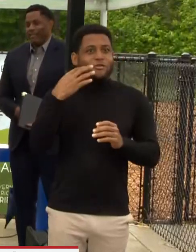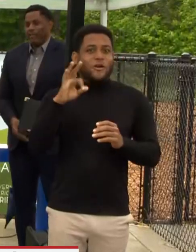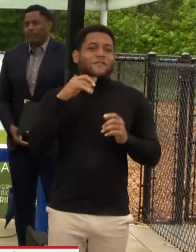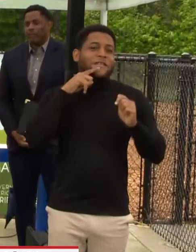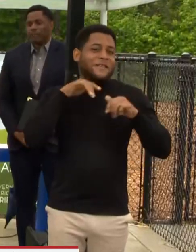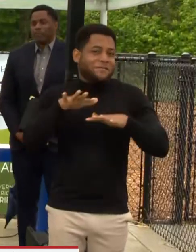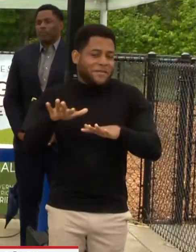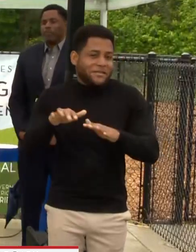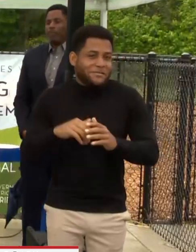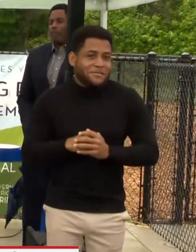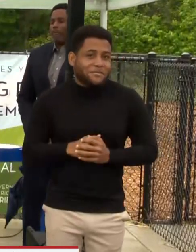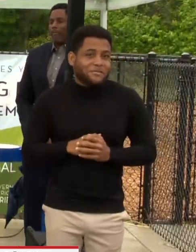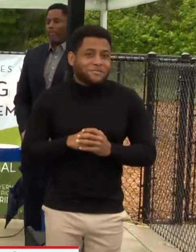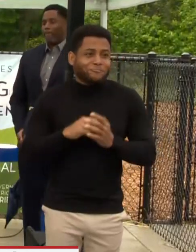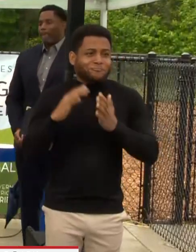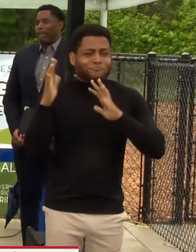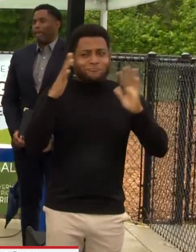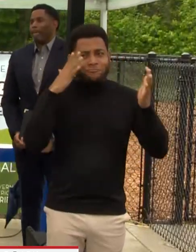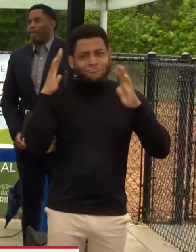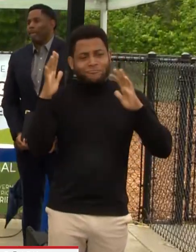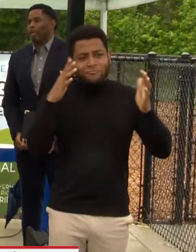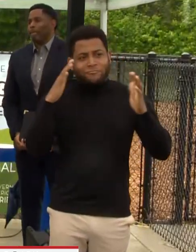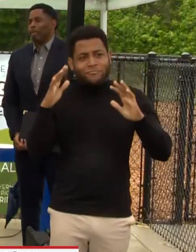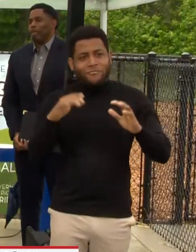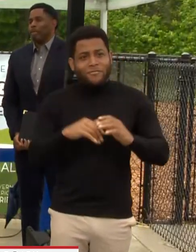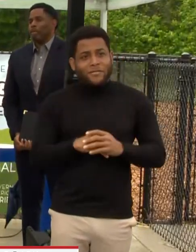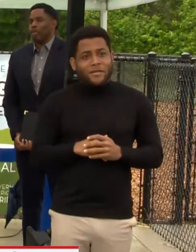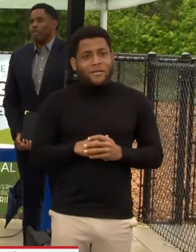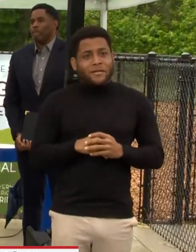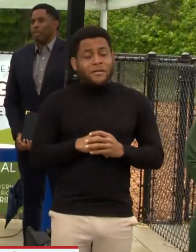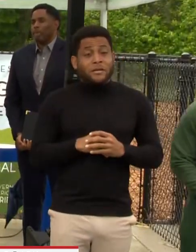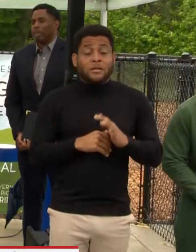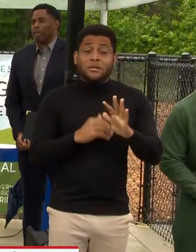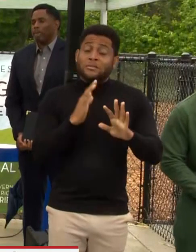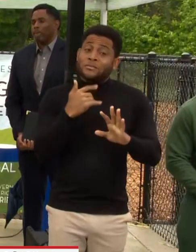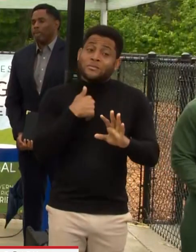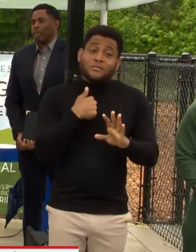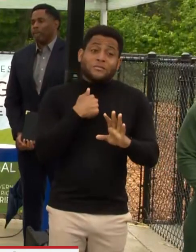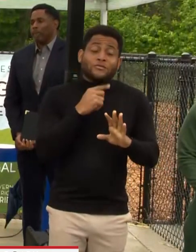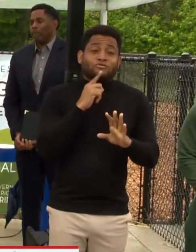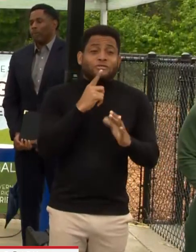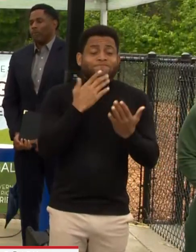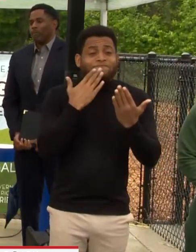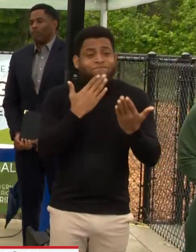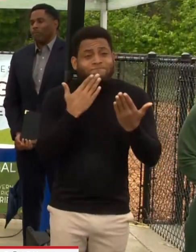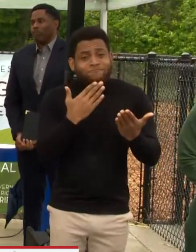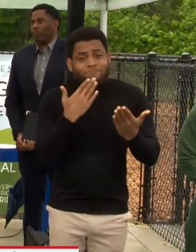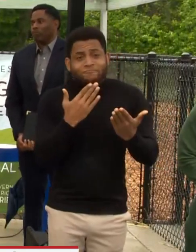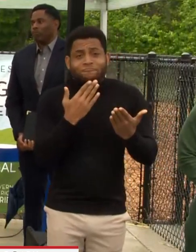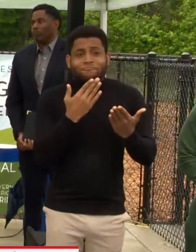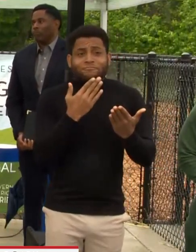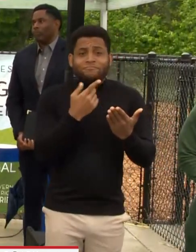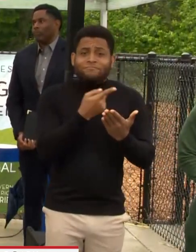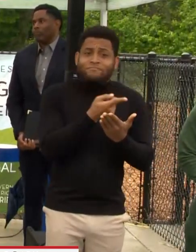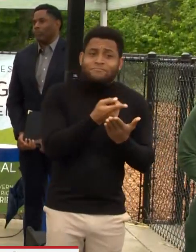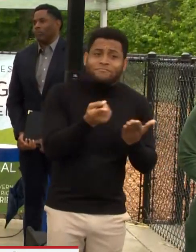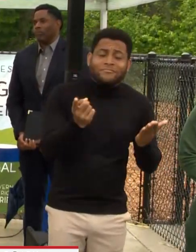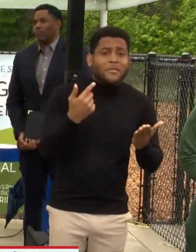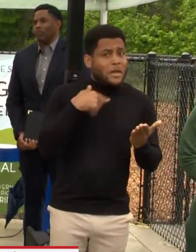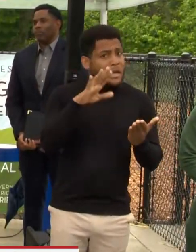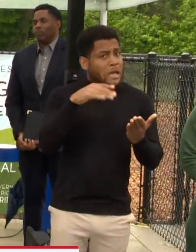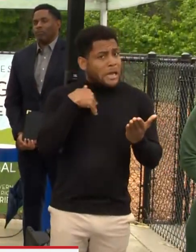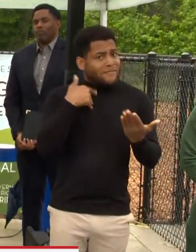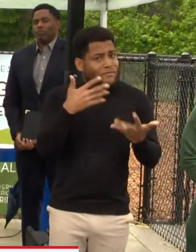I just want to say right now, just thank you, especially for all those who have helped when we've hit roadblocks. Special shout out to Ebony